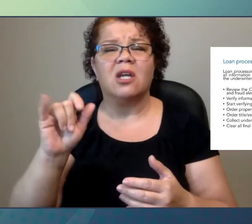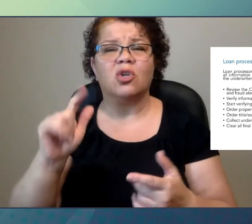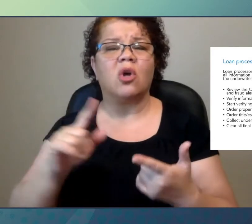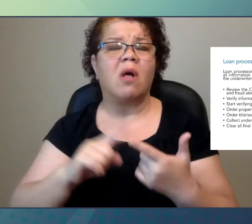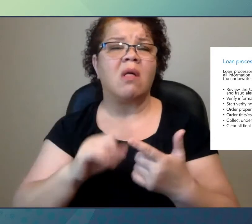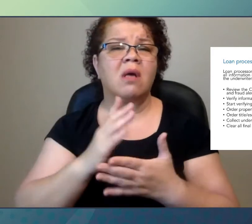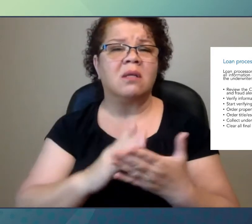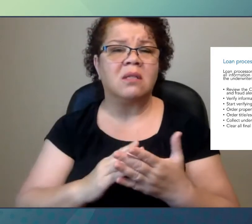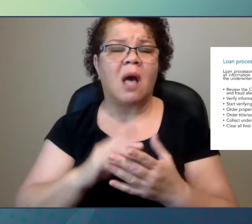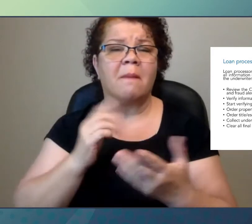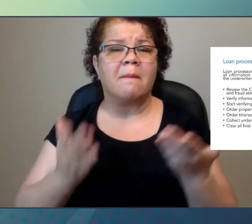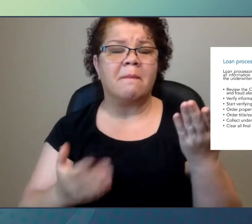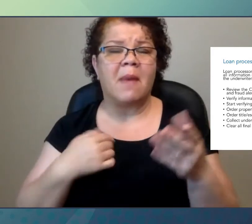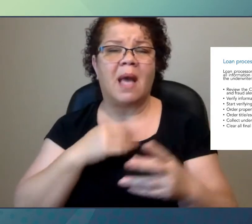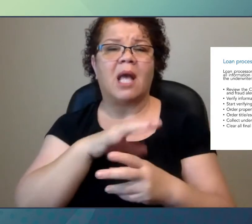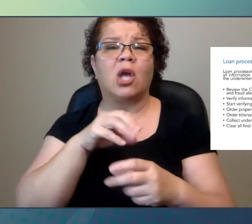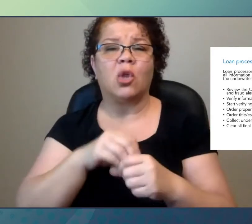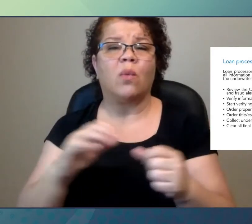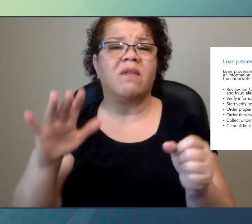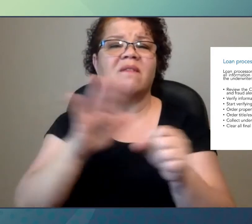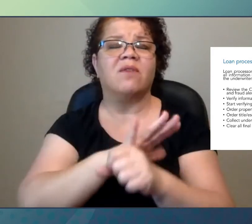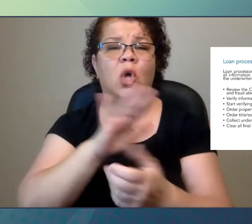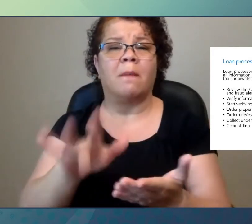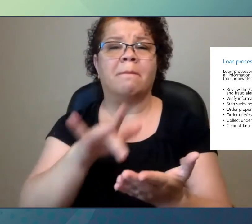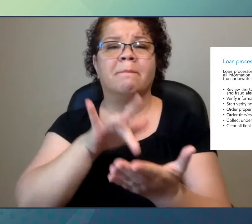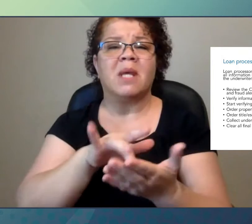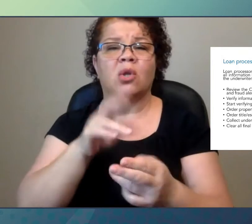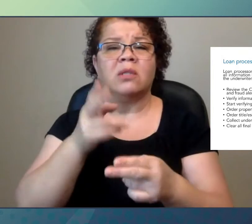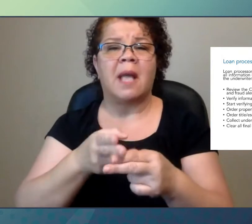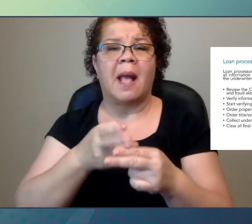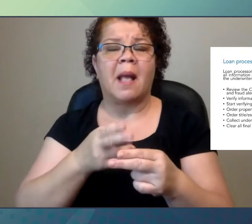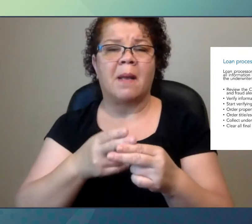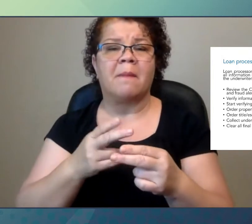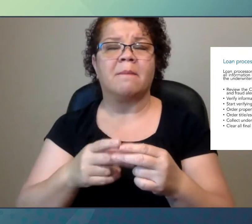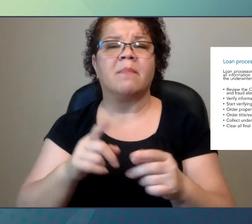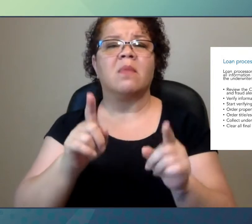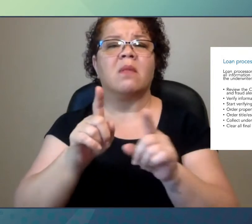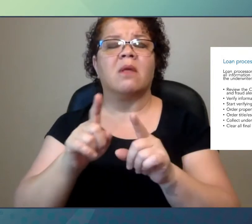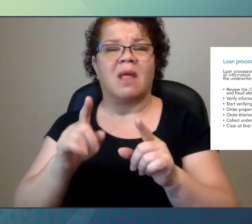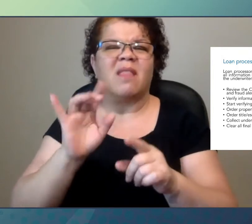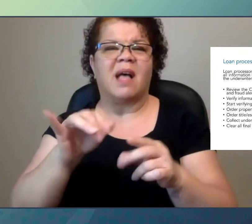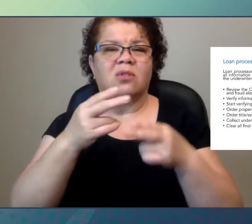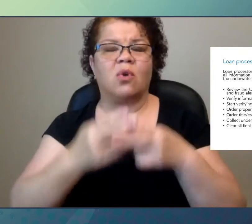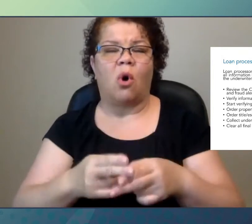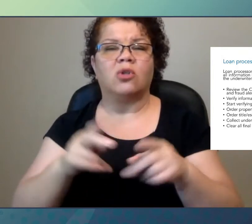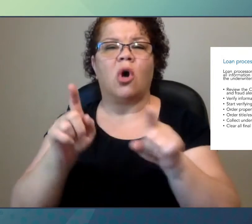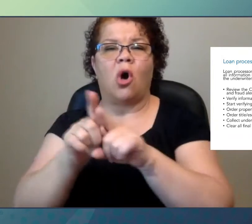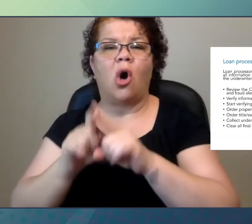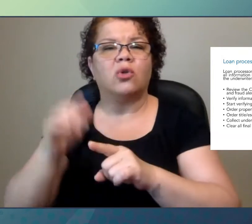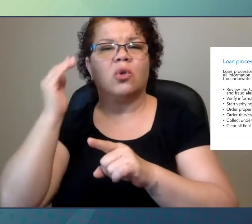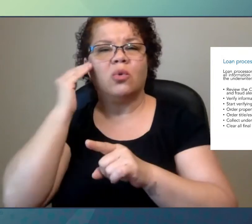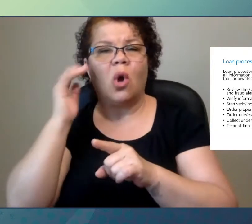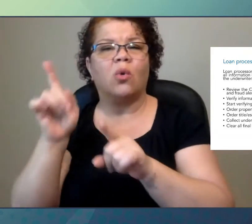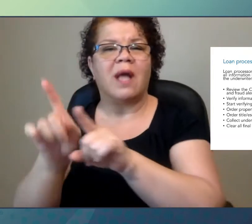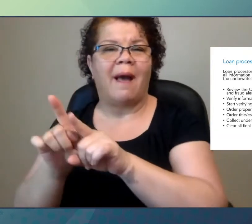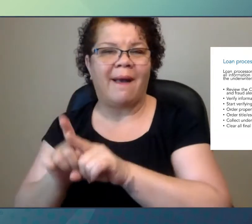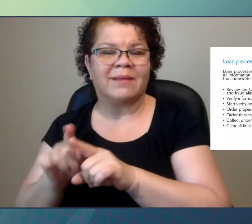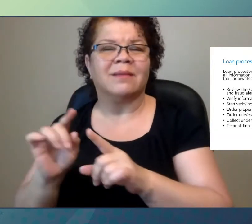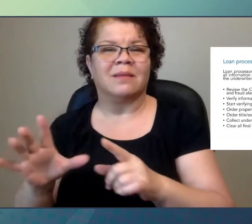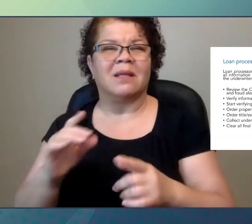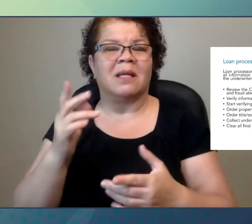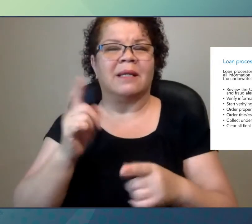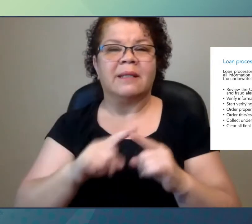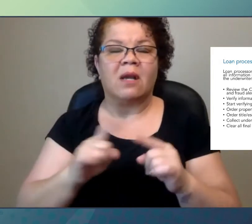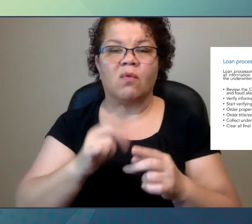full middle name, or also known as, different names that you may have used in the